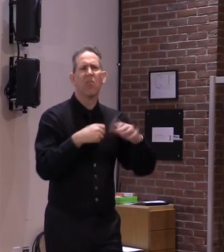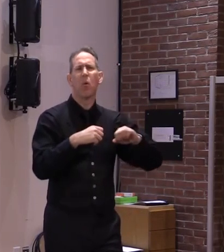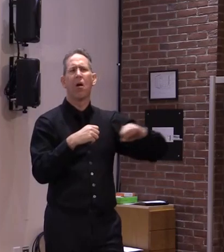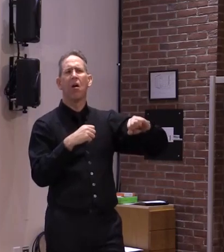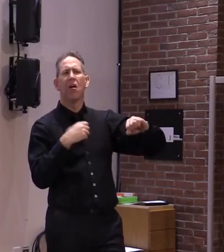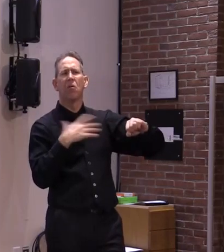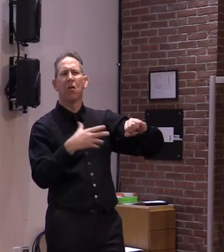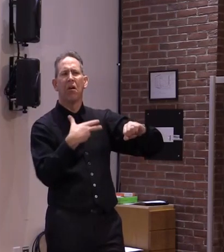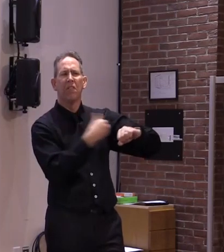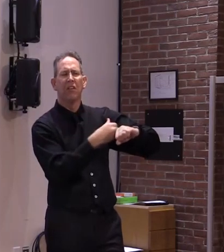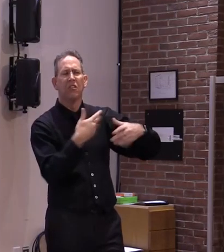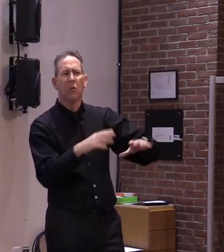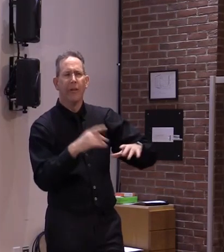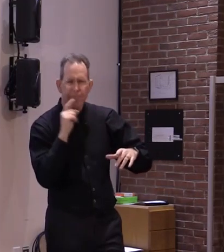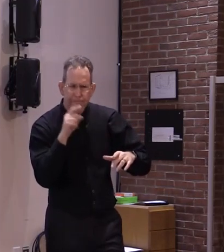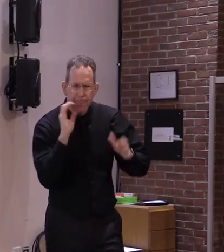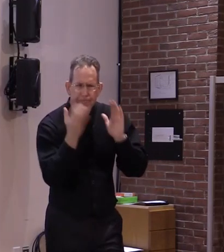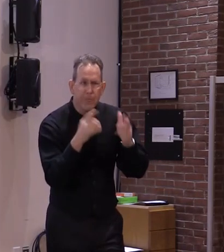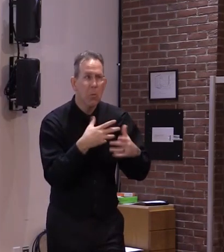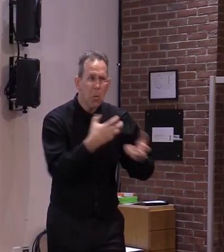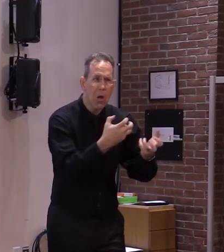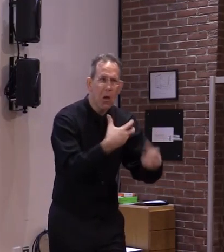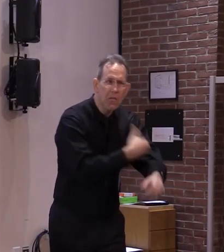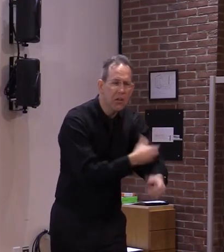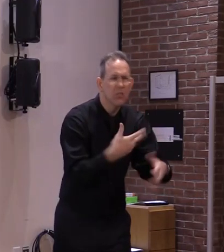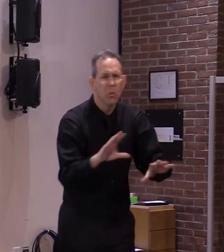Vermont currently ranks number seven nationally with over